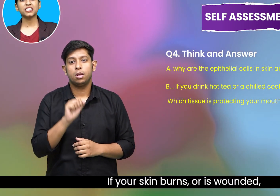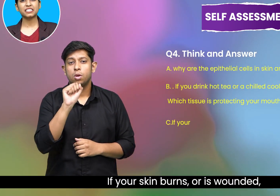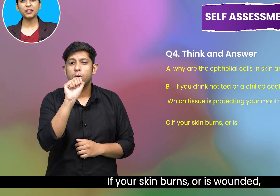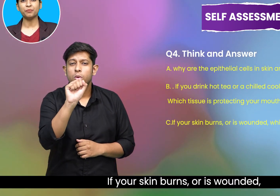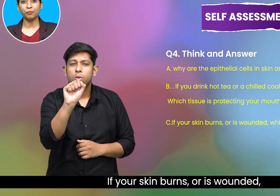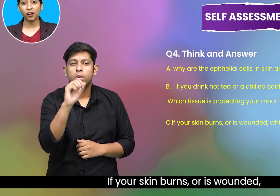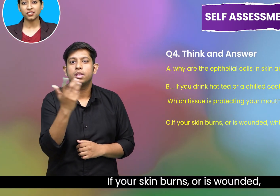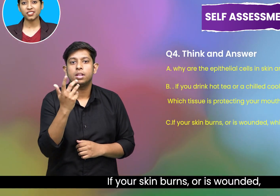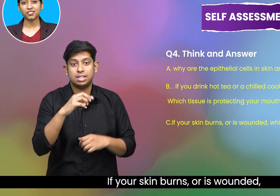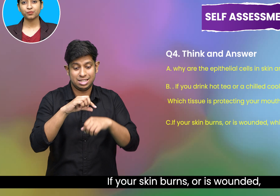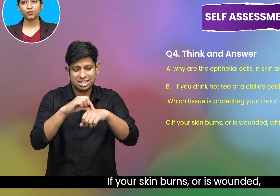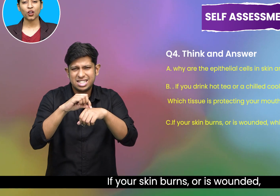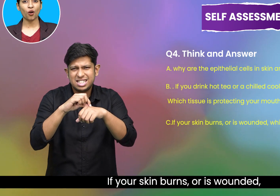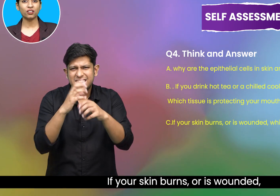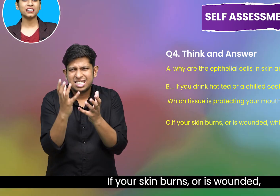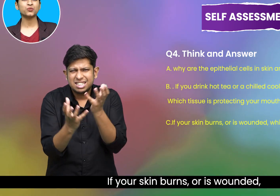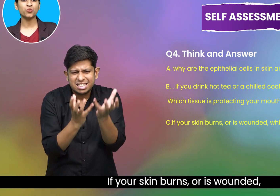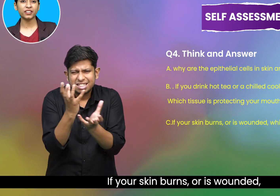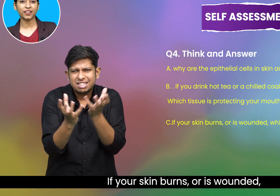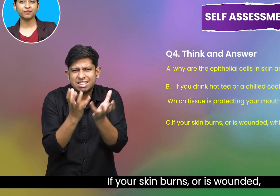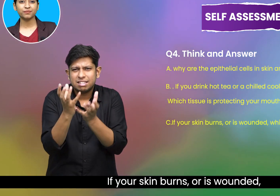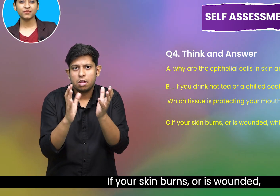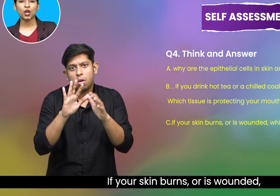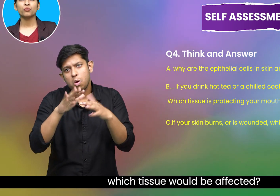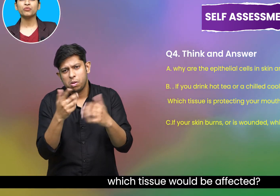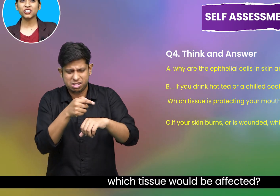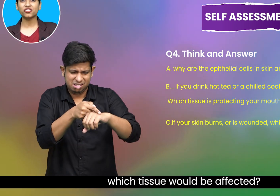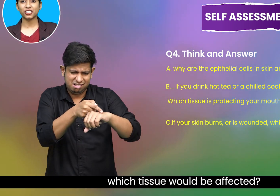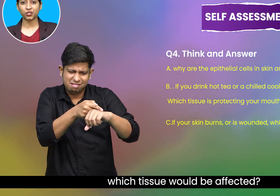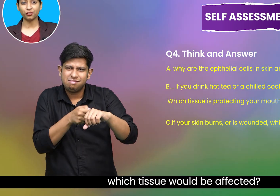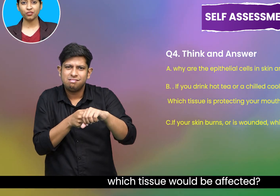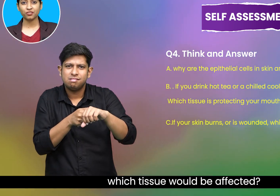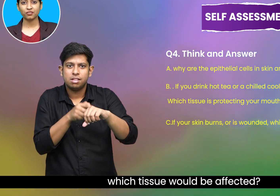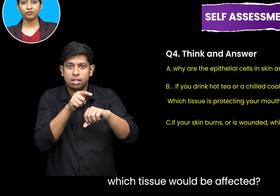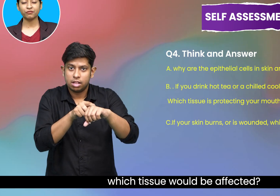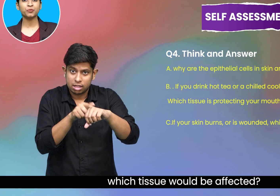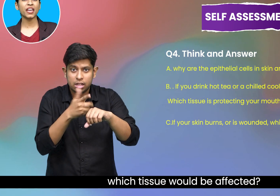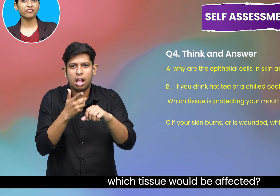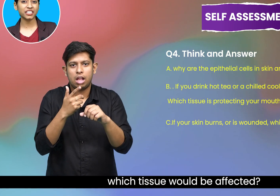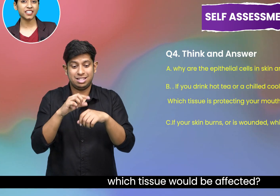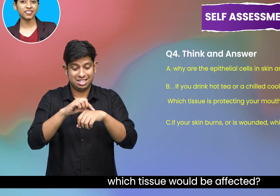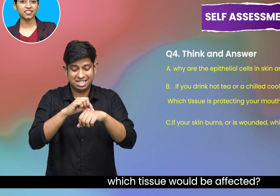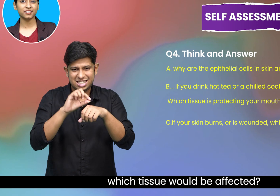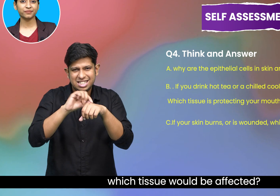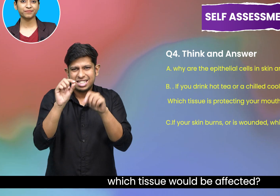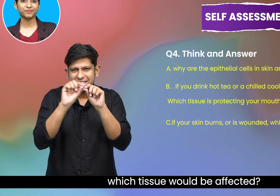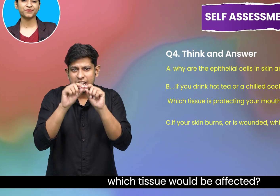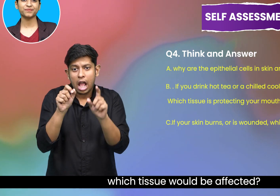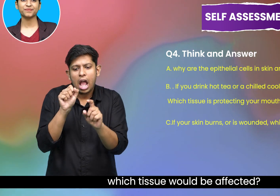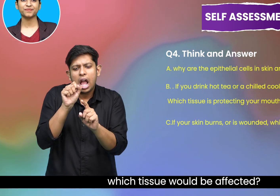If your skin burns or is wounded, which tissue would be affected?